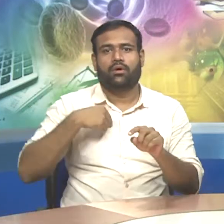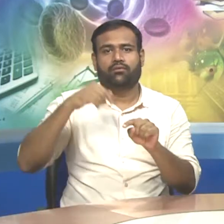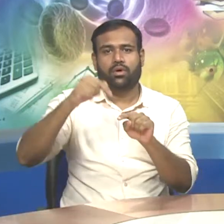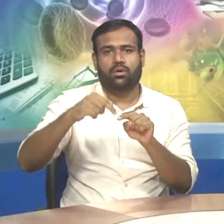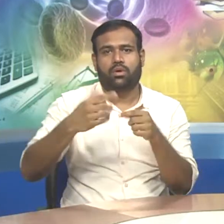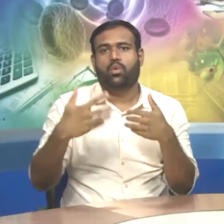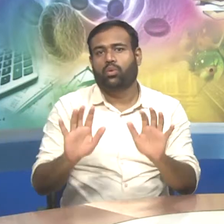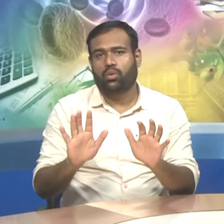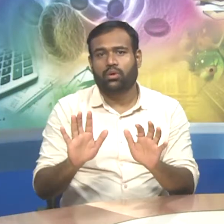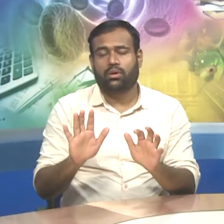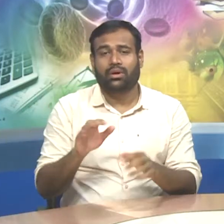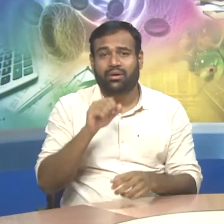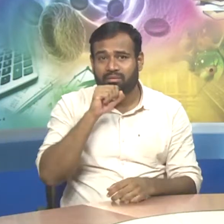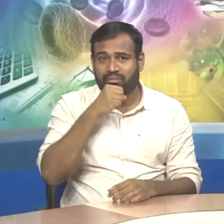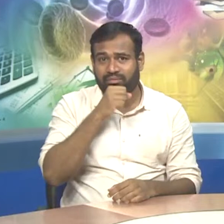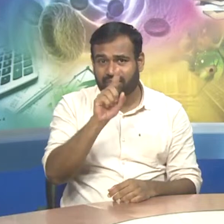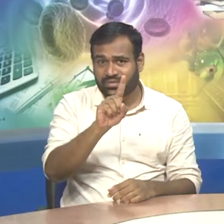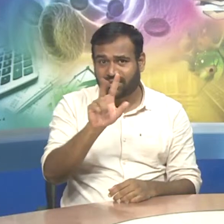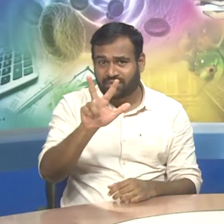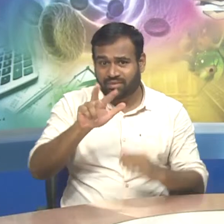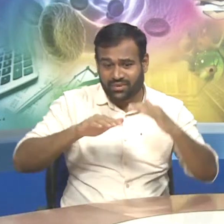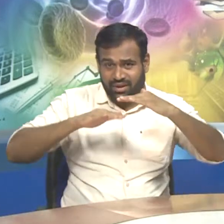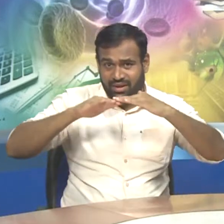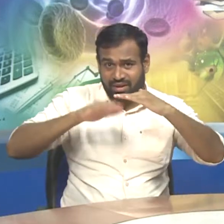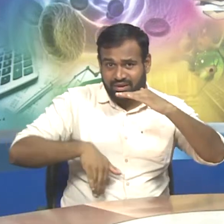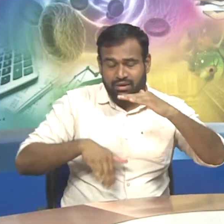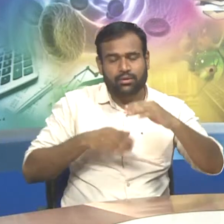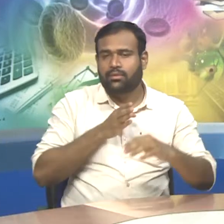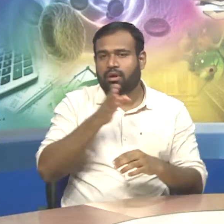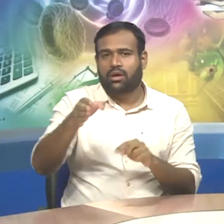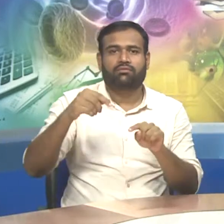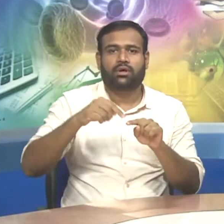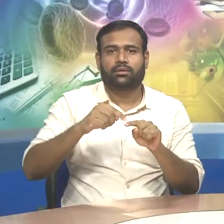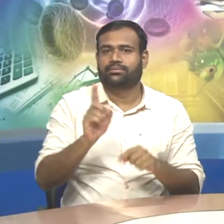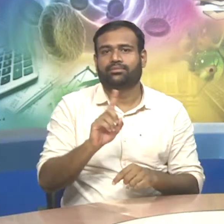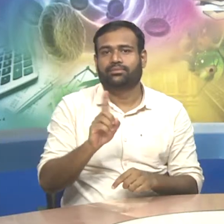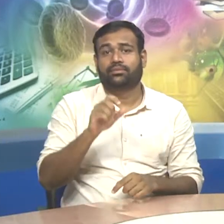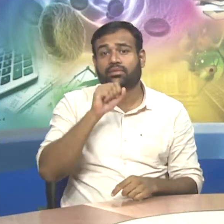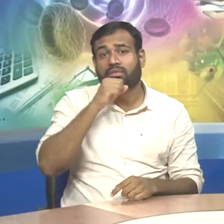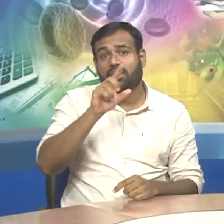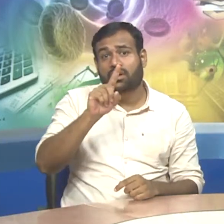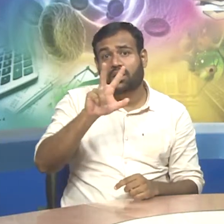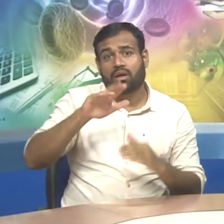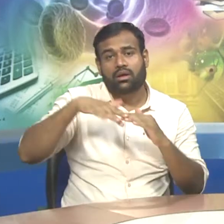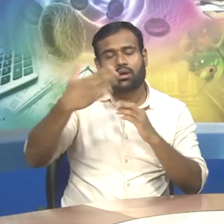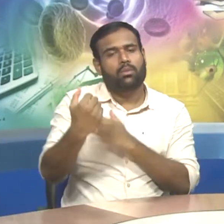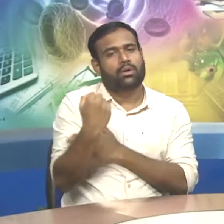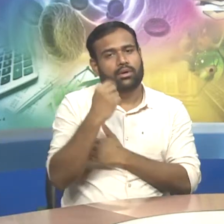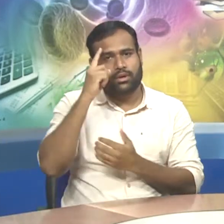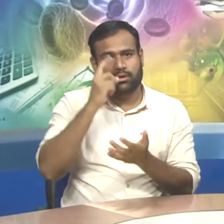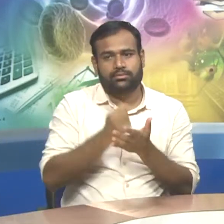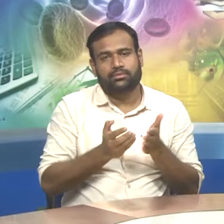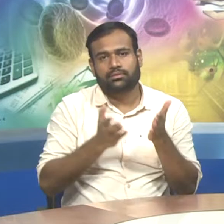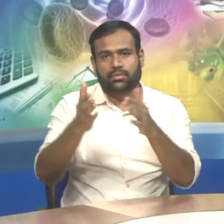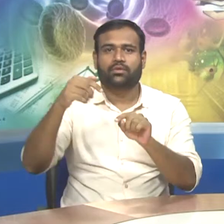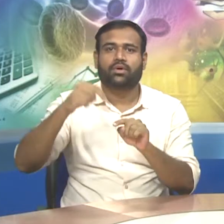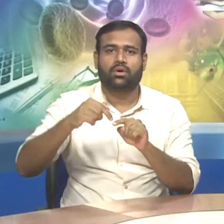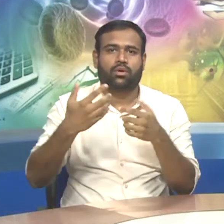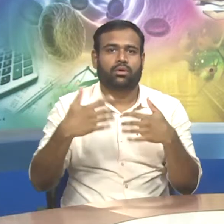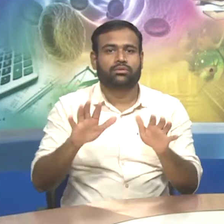caste, religion, race, gender, place of birth, or